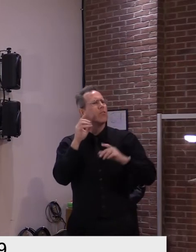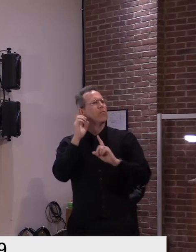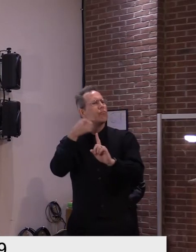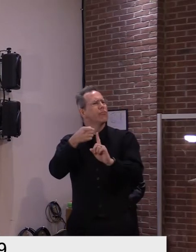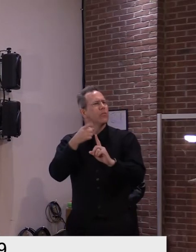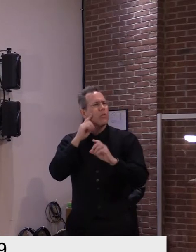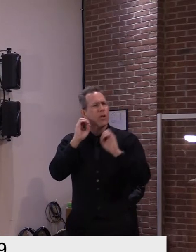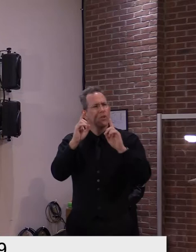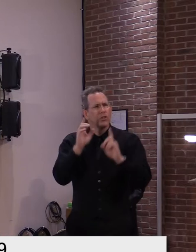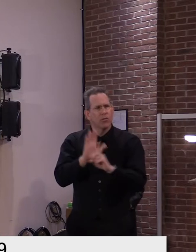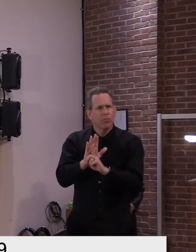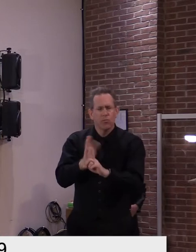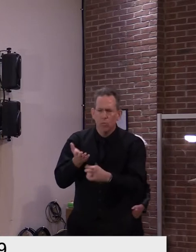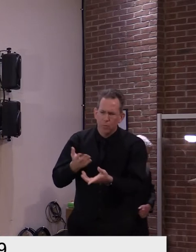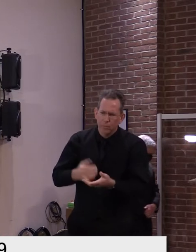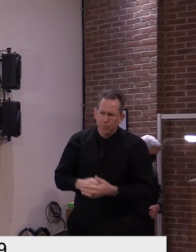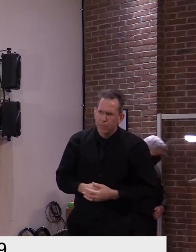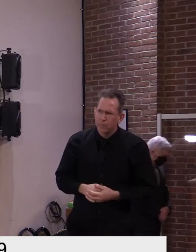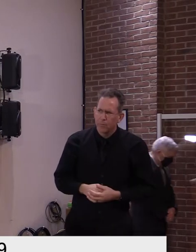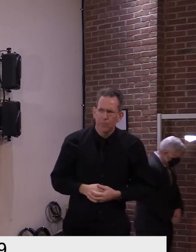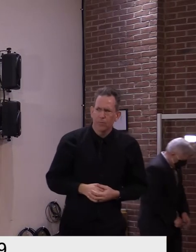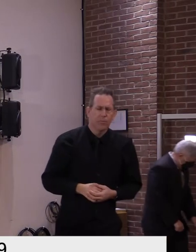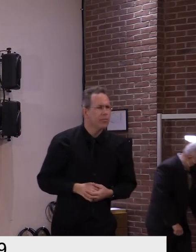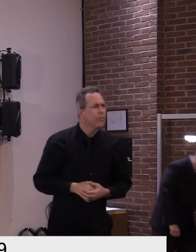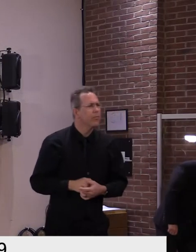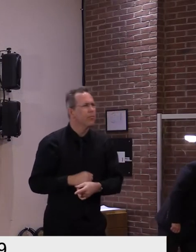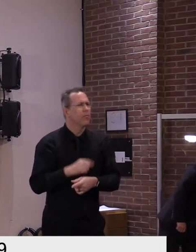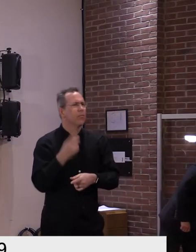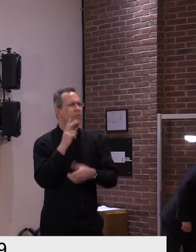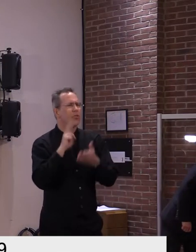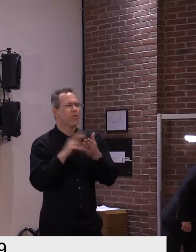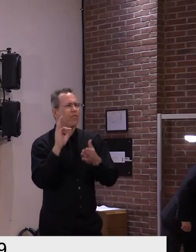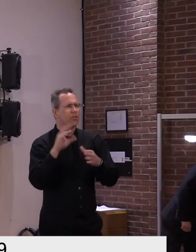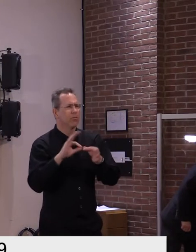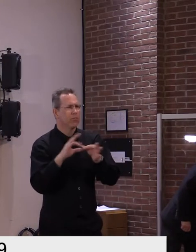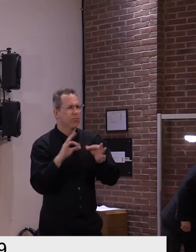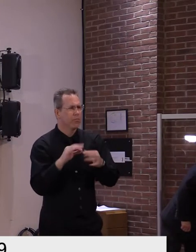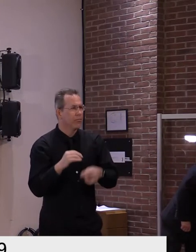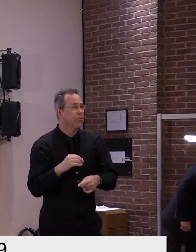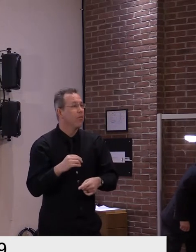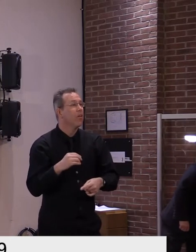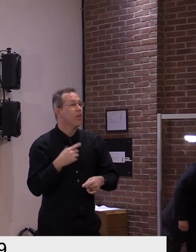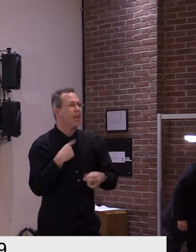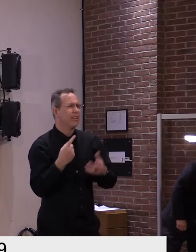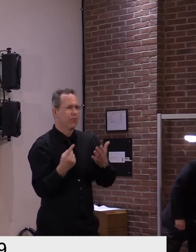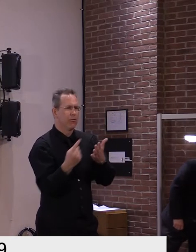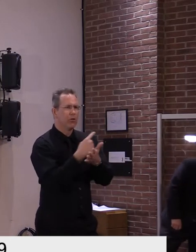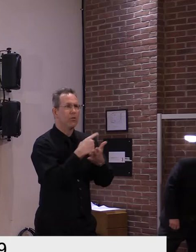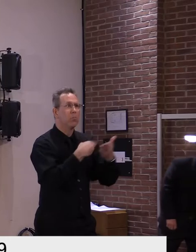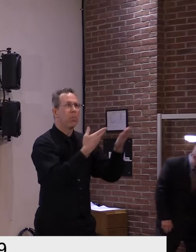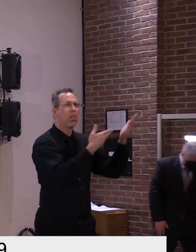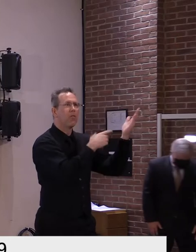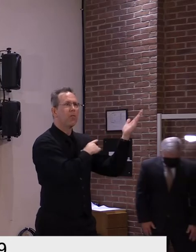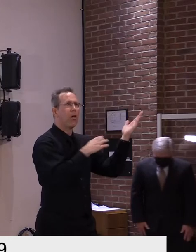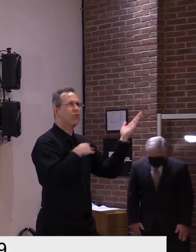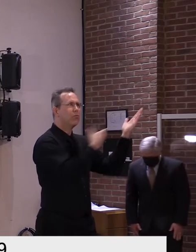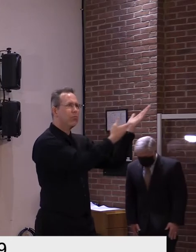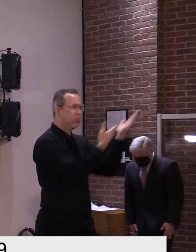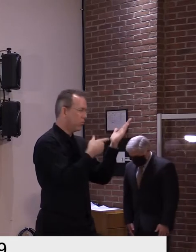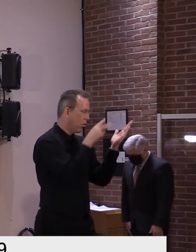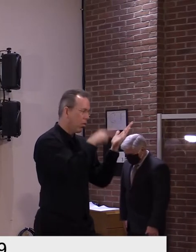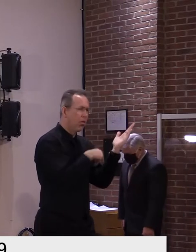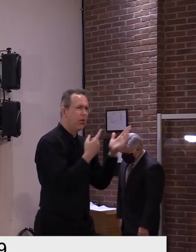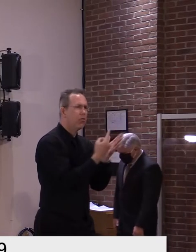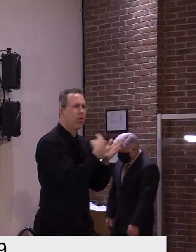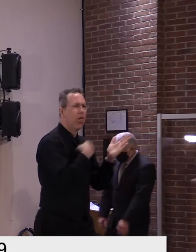Yeah, I haven't reviewed the specific bill yet, but I think it, what we were working on is how to approach the weighting study, which